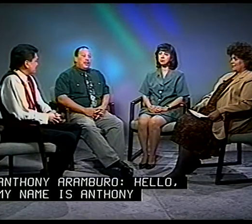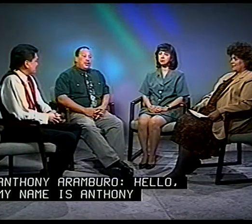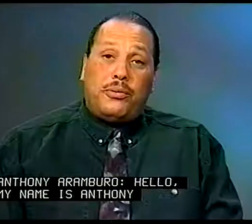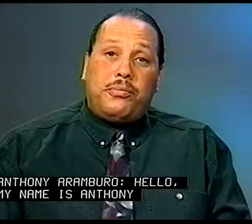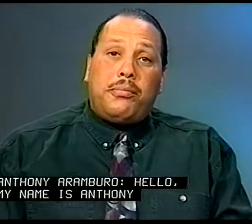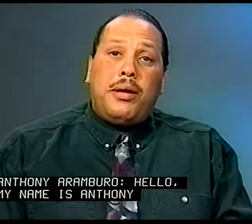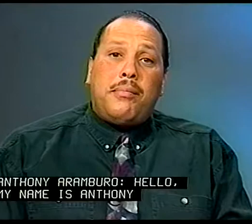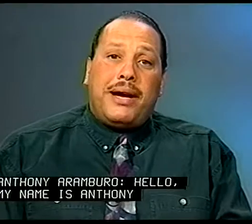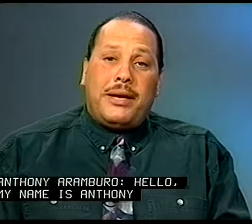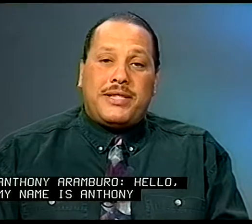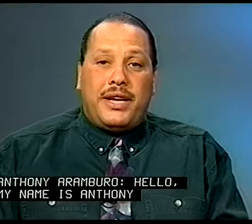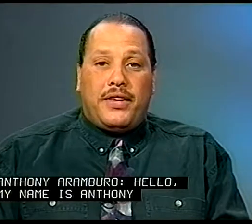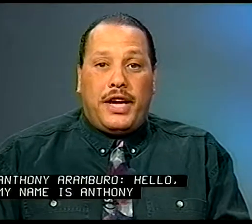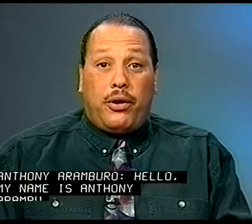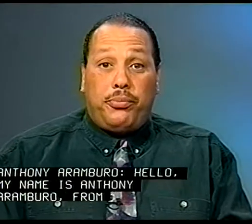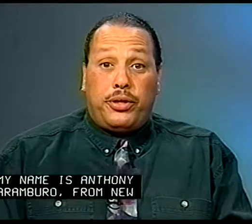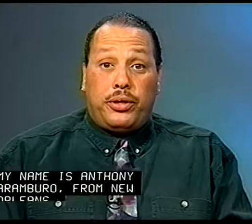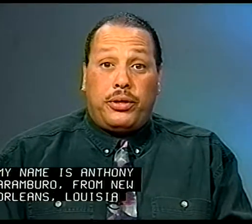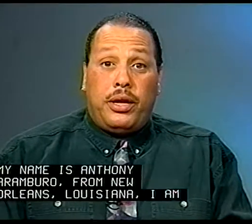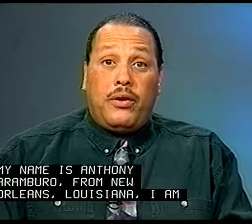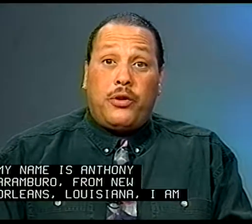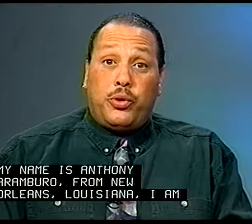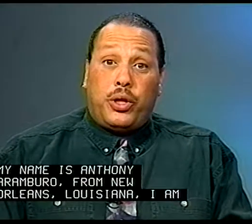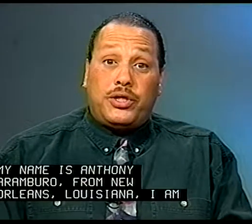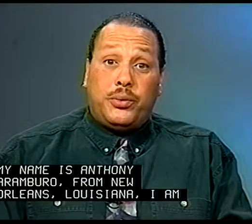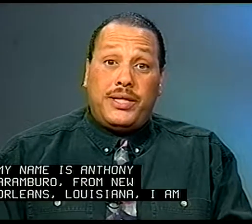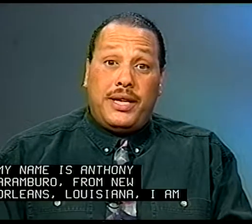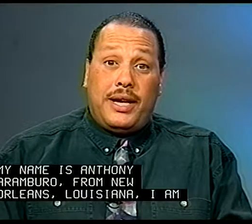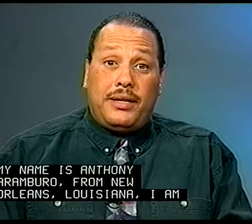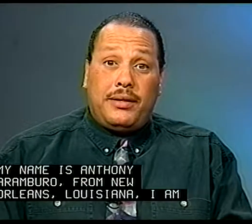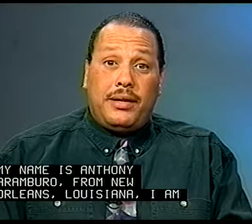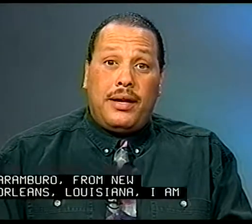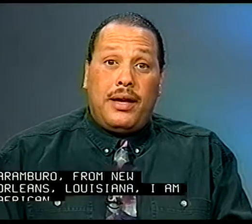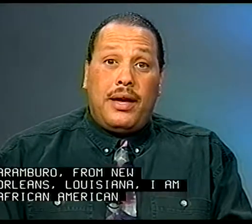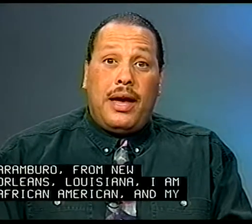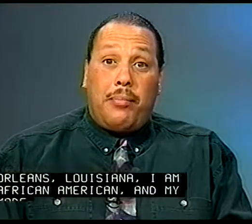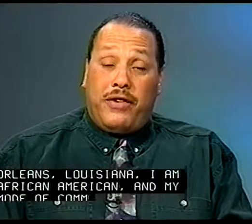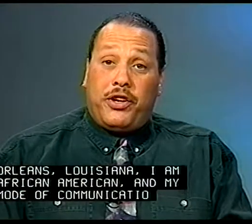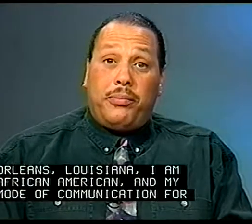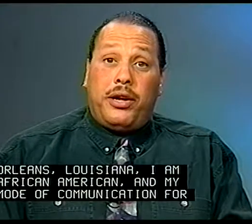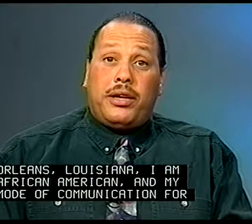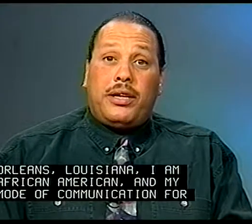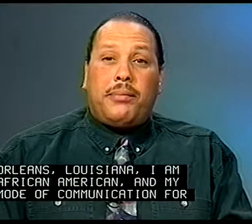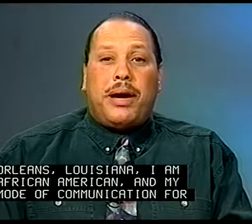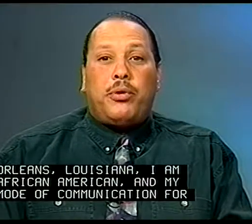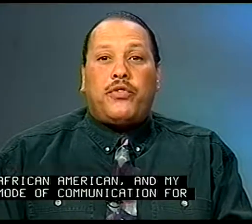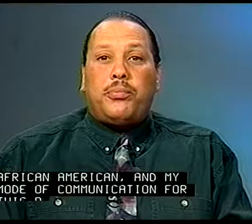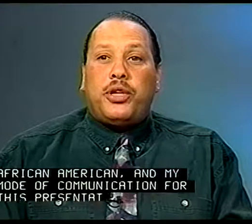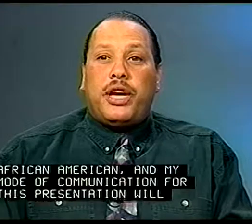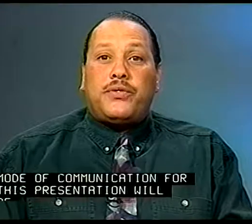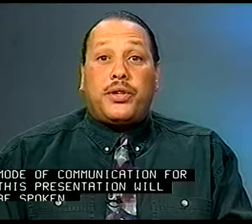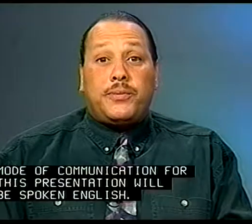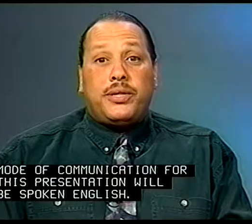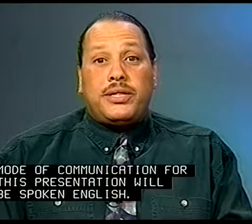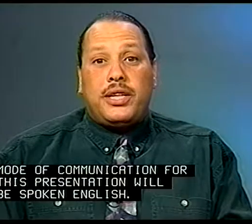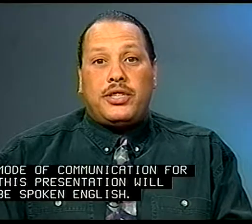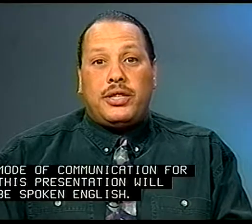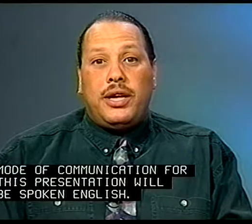Hello, my name is Anthony Aramburo from New Orleans, Louisiana. I'm African American, and my mode of communication for this presentation